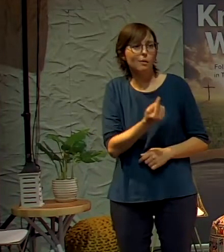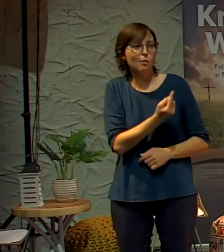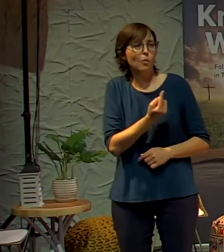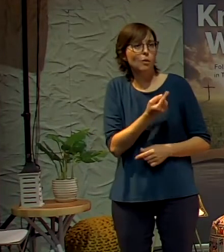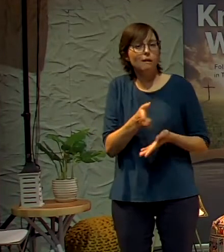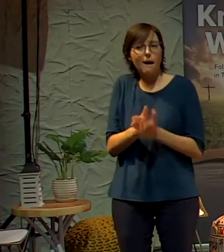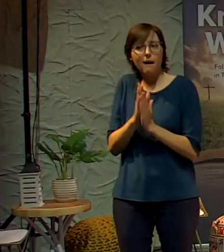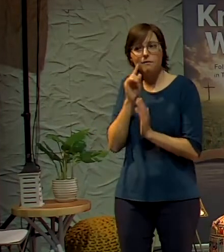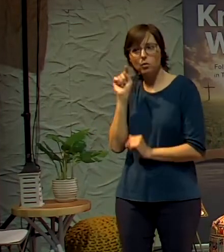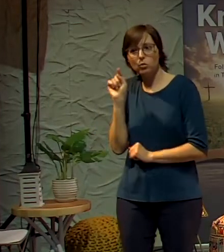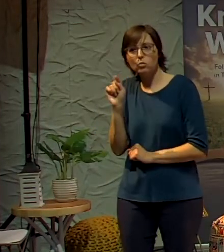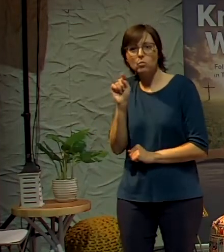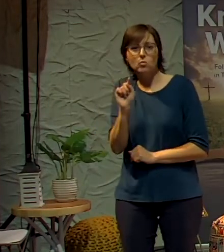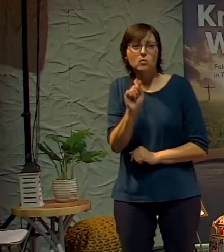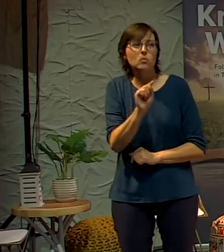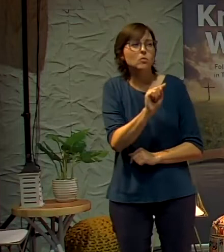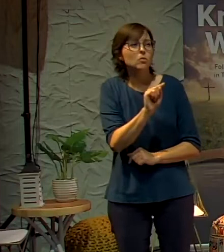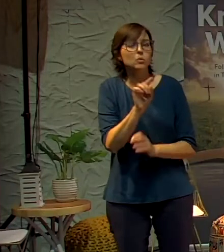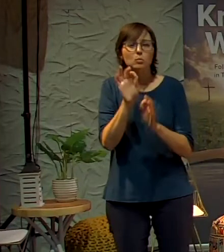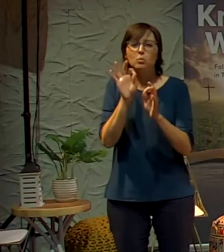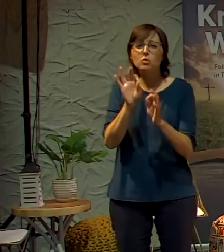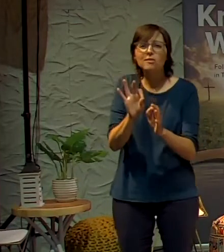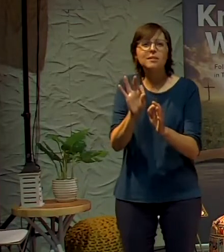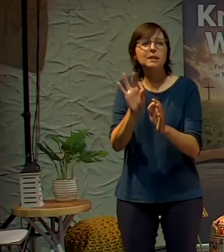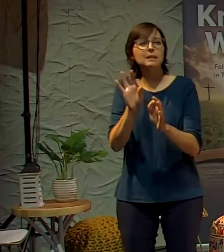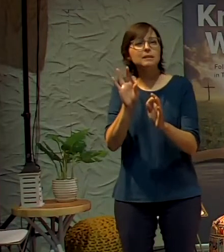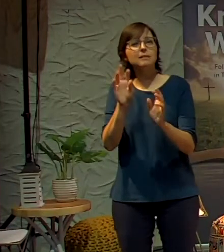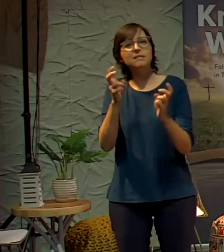asks you, this imperfect outsider,